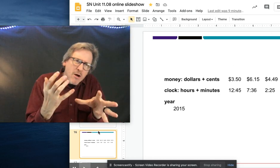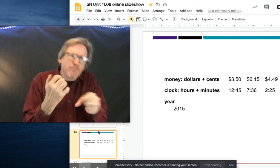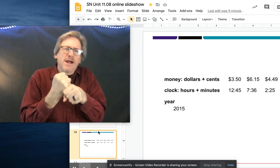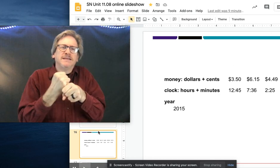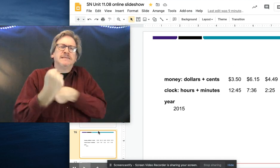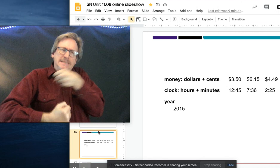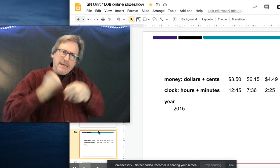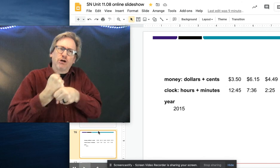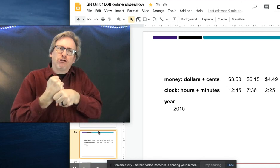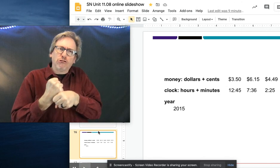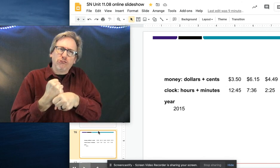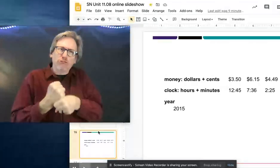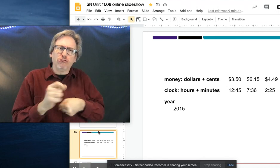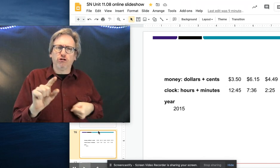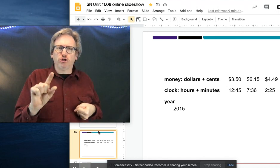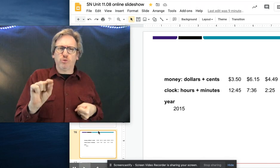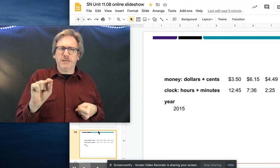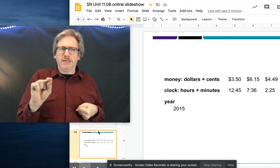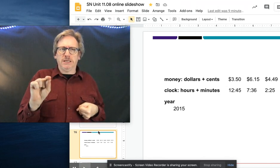For now, practice year